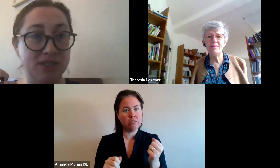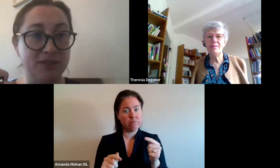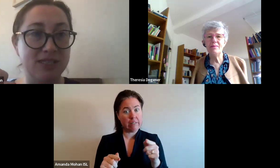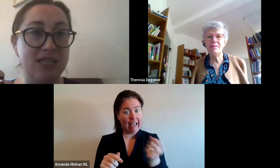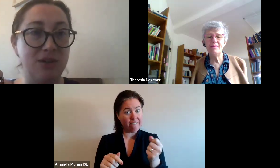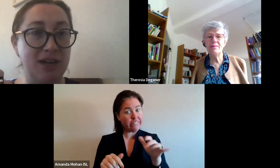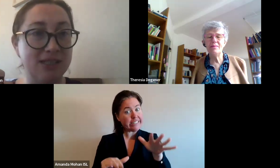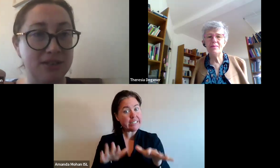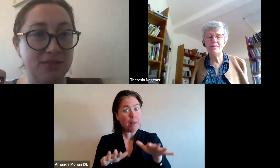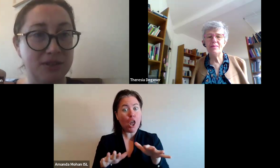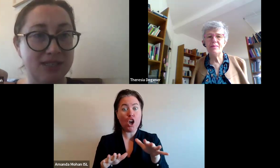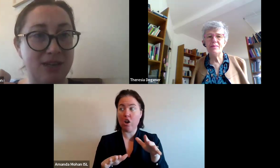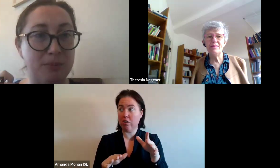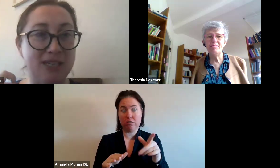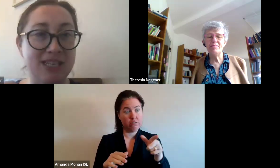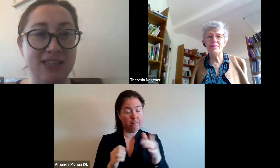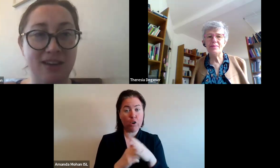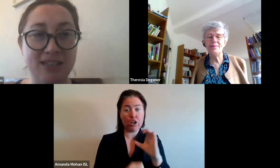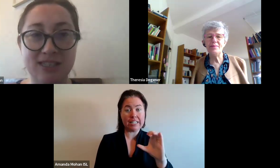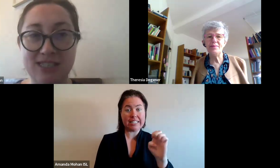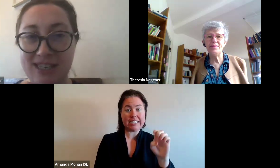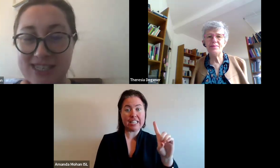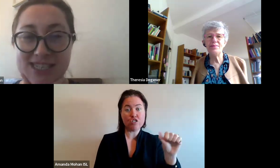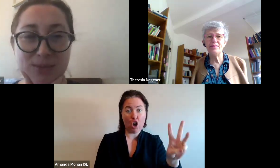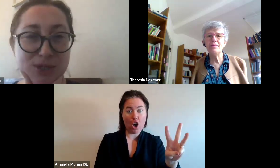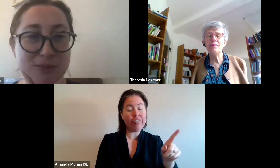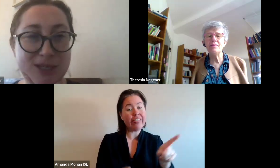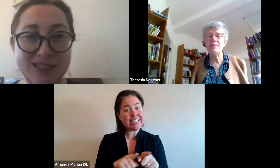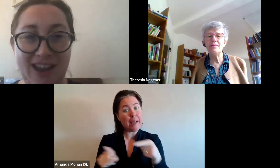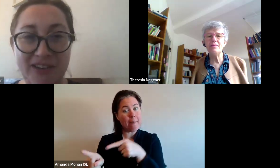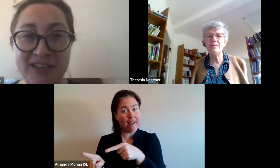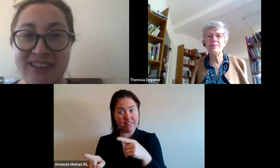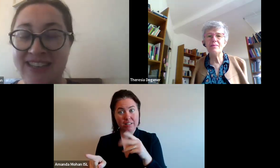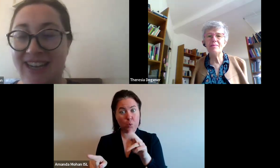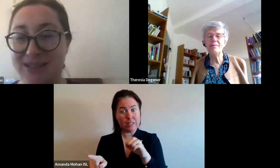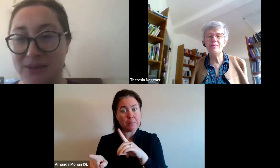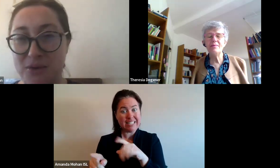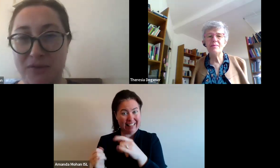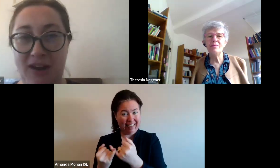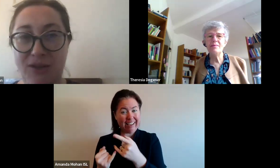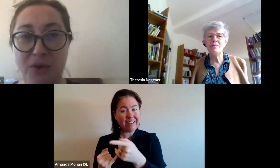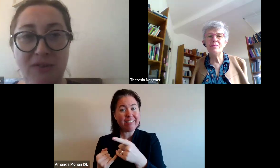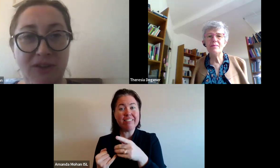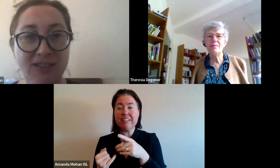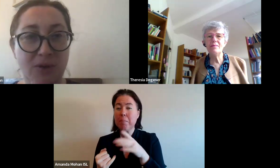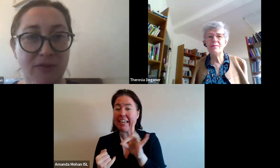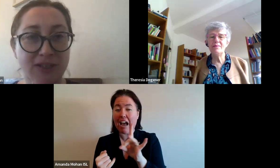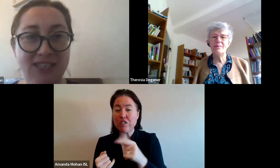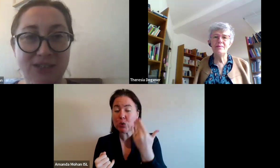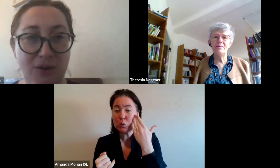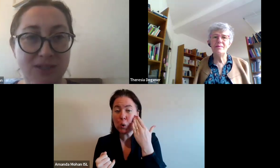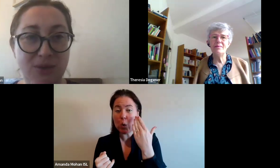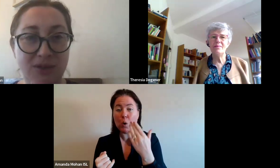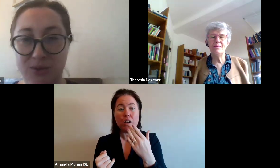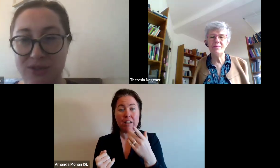similar resource for CEDAW as there is for the CRPD that IDA did, which you mentioned, Karen. So I don't know if, Karen, you know if there is one